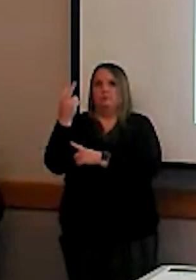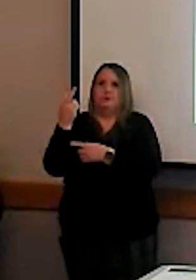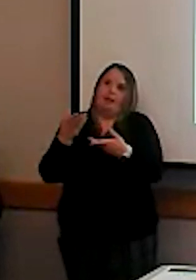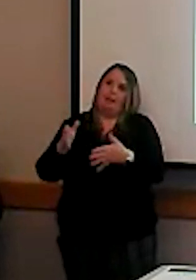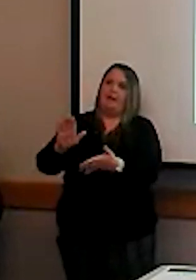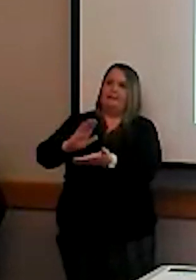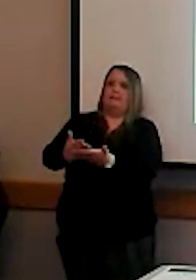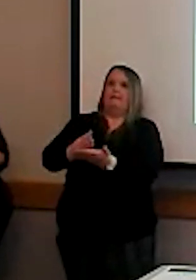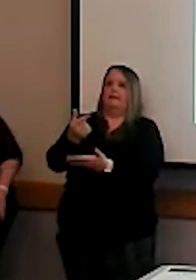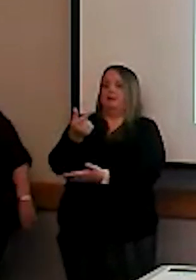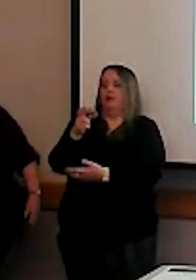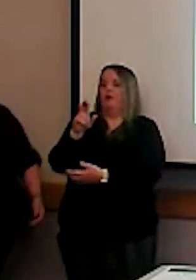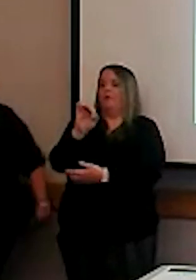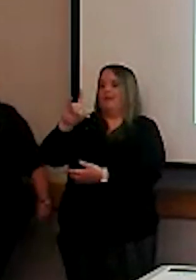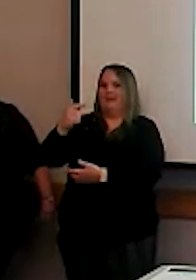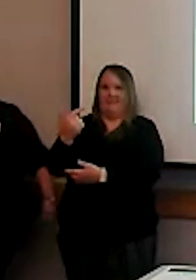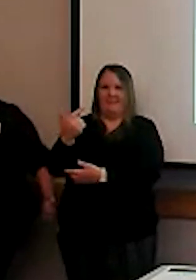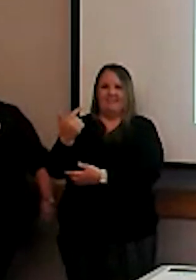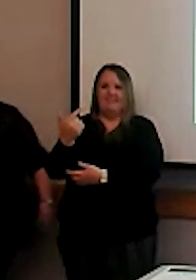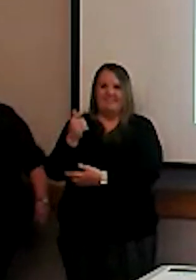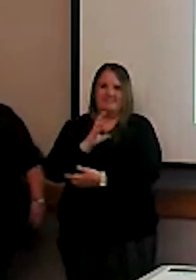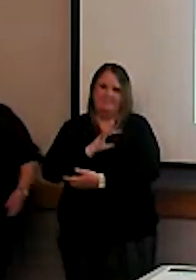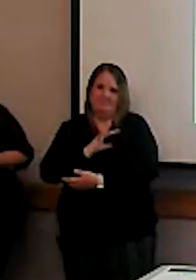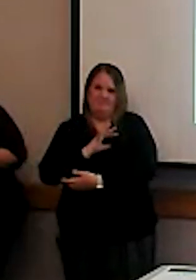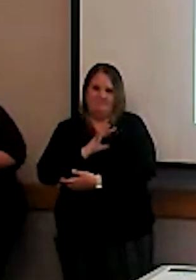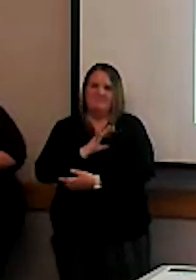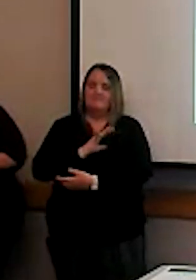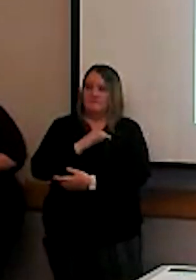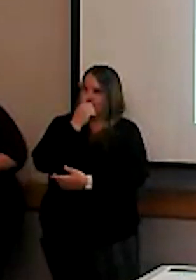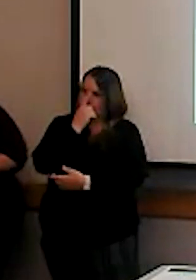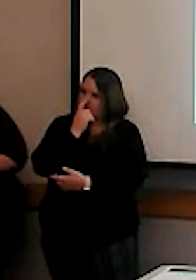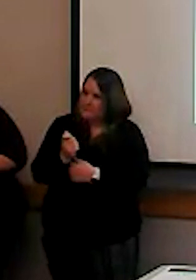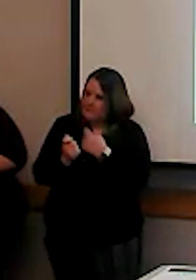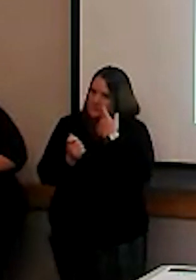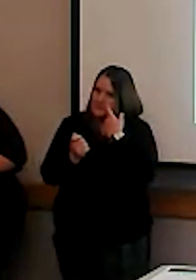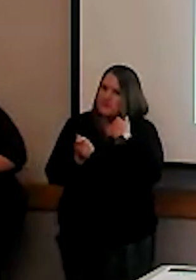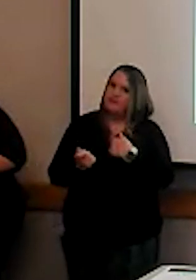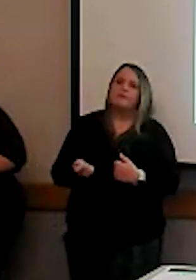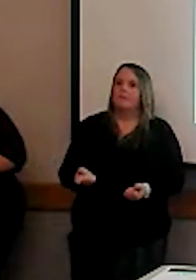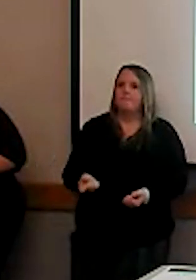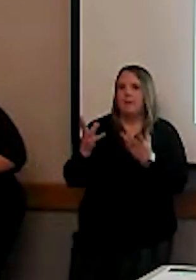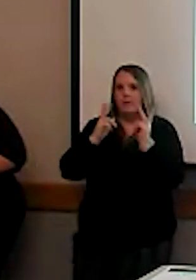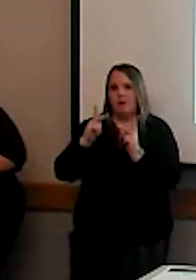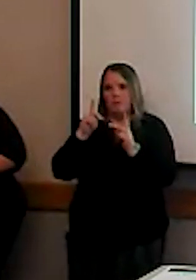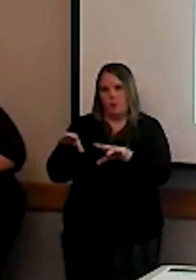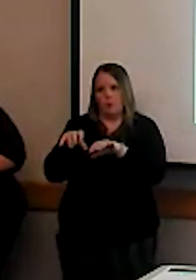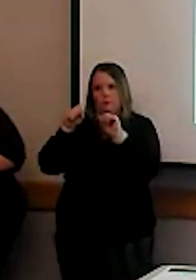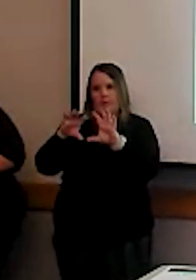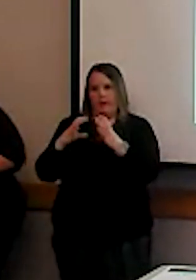Grilling. And it was interesting to find out how many people in that